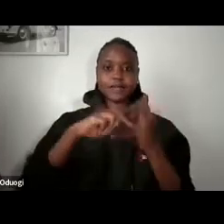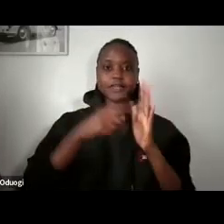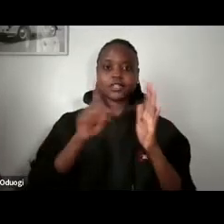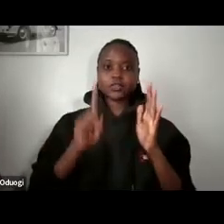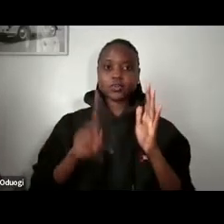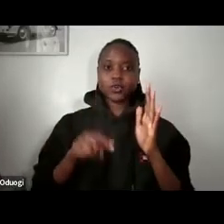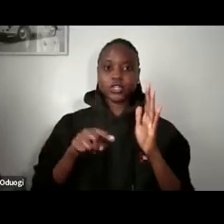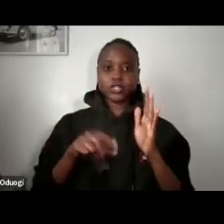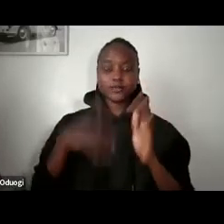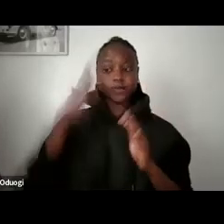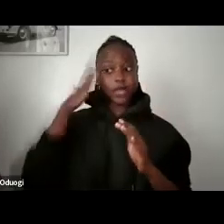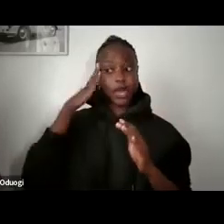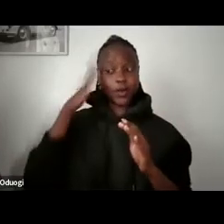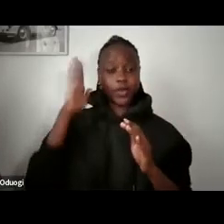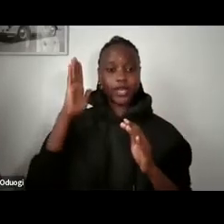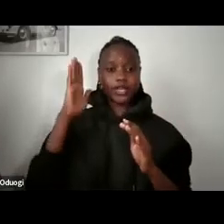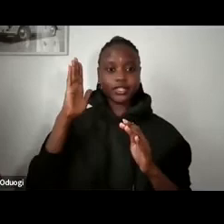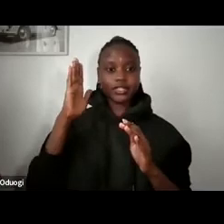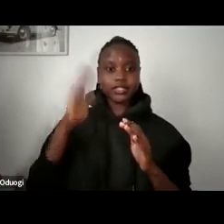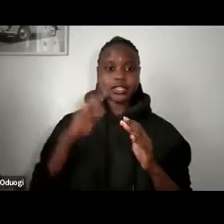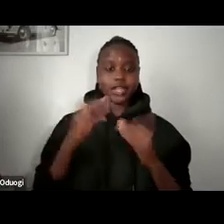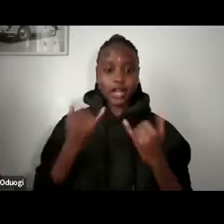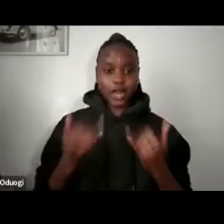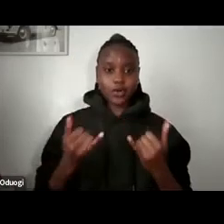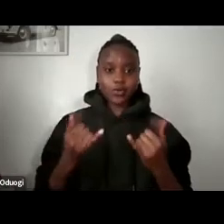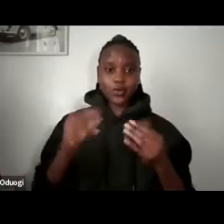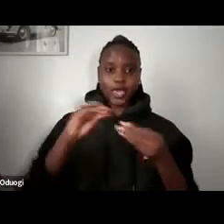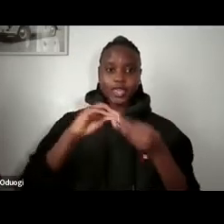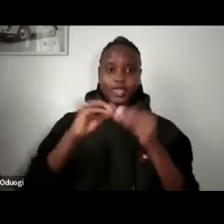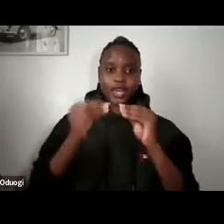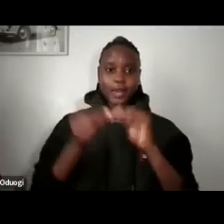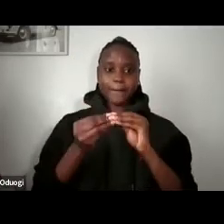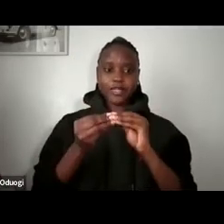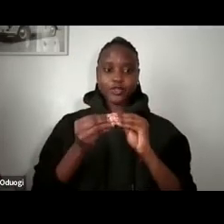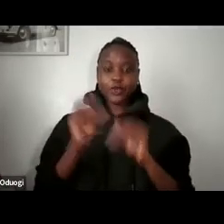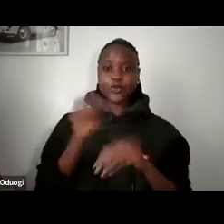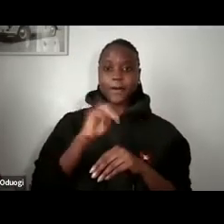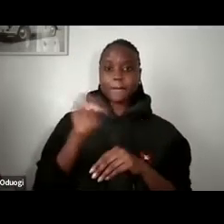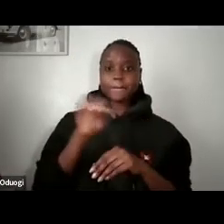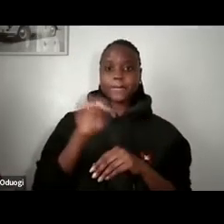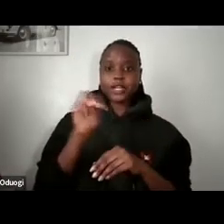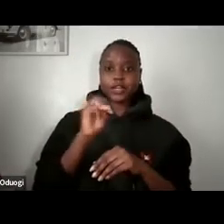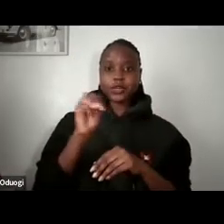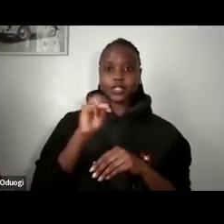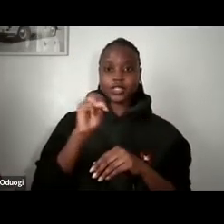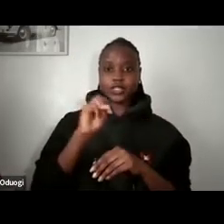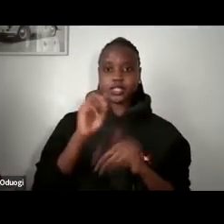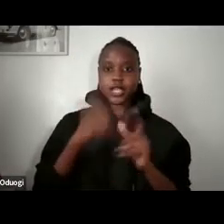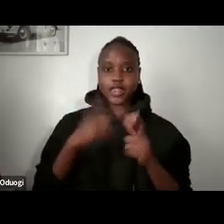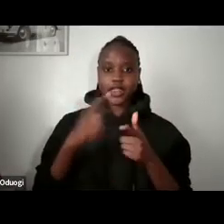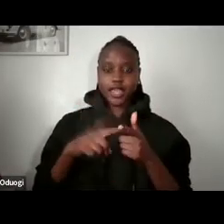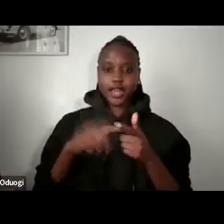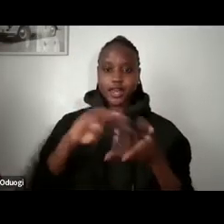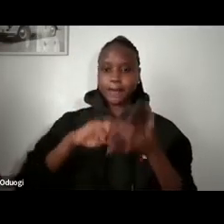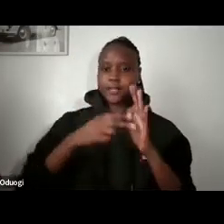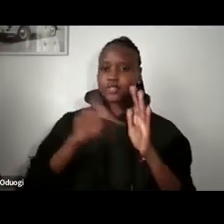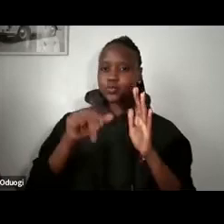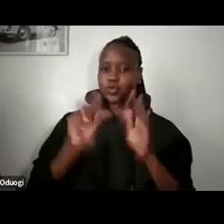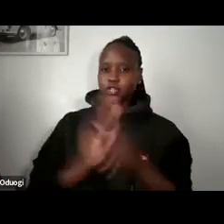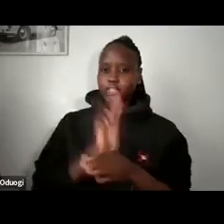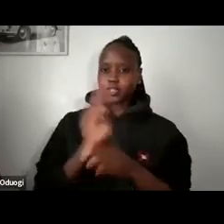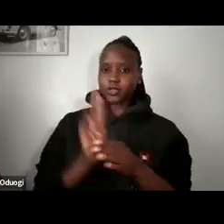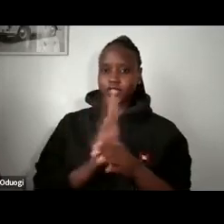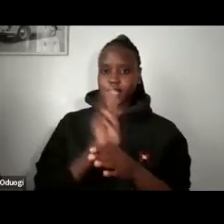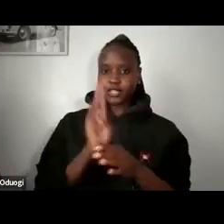awareness, we are actually in the numbers of millions. And then it also implies that in utilization, we are reaching